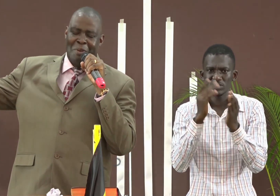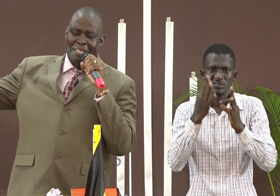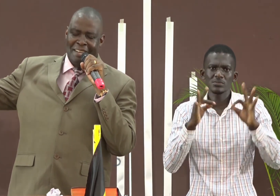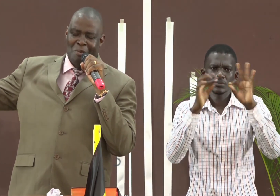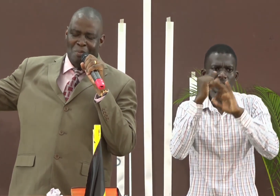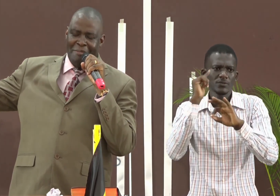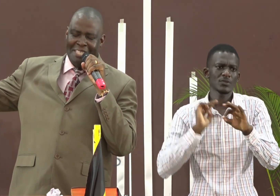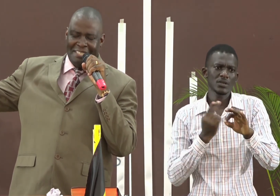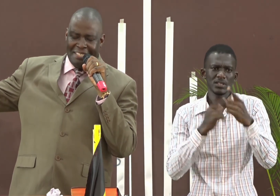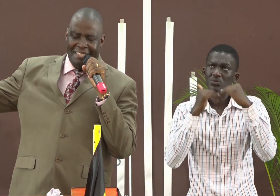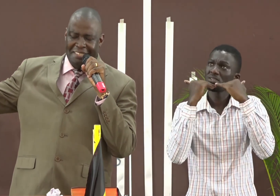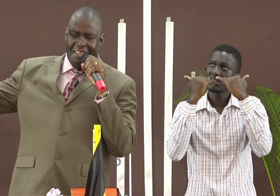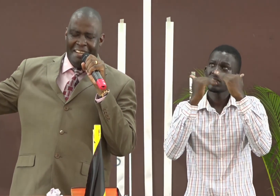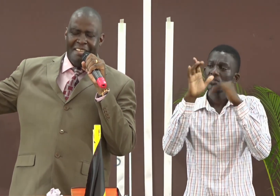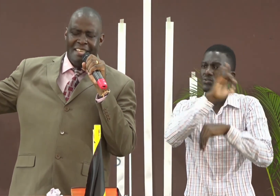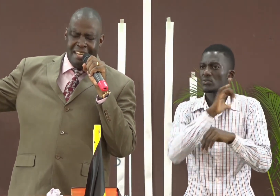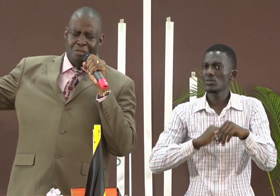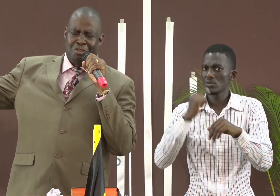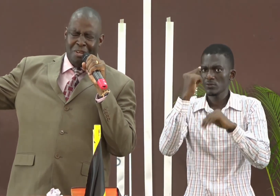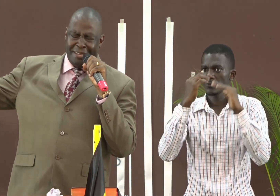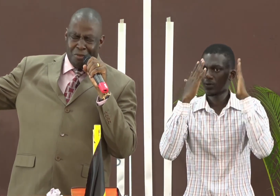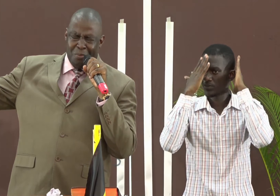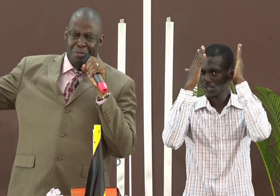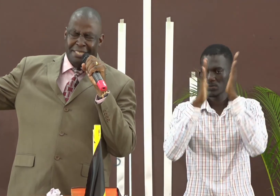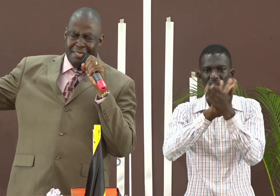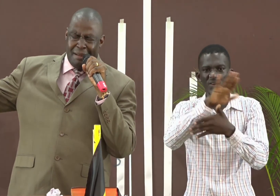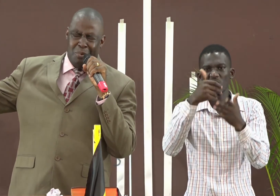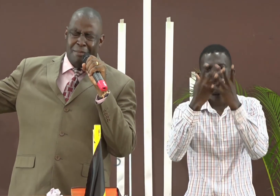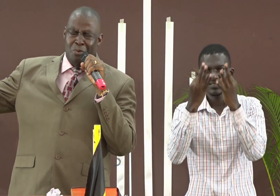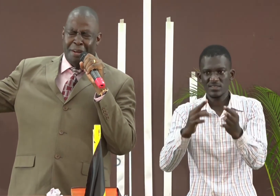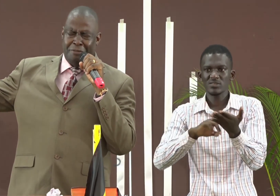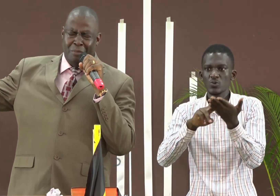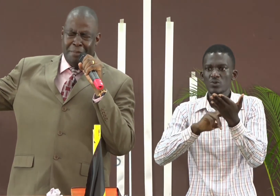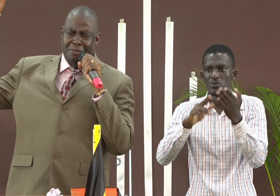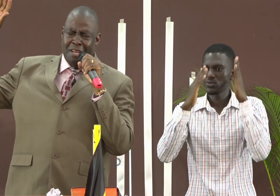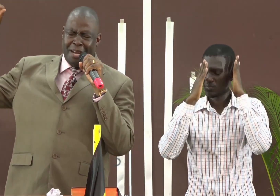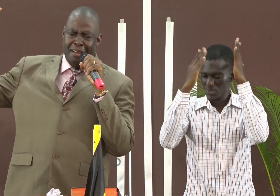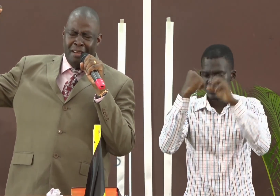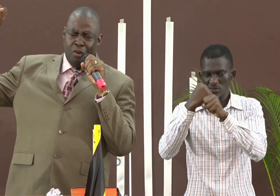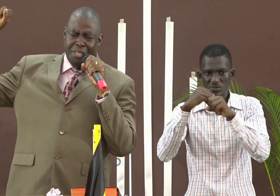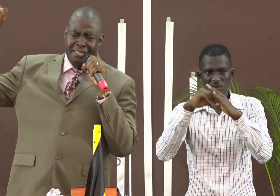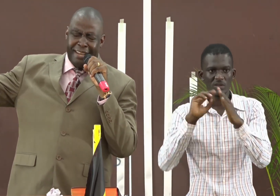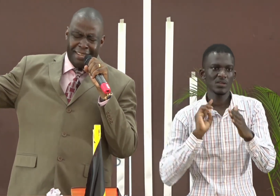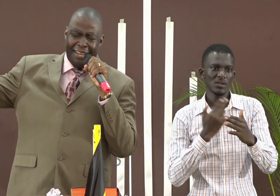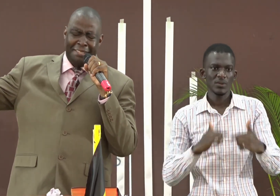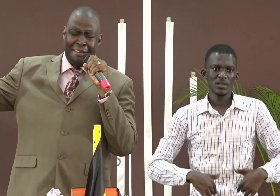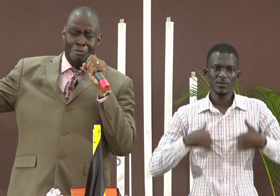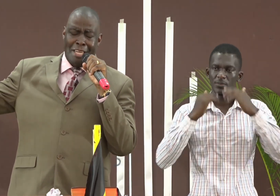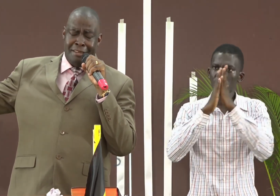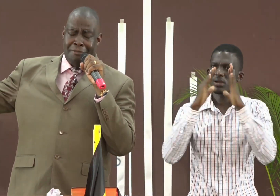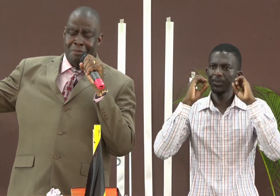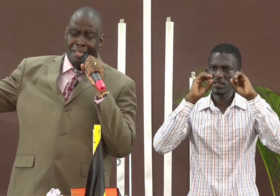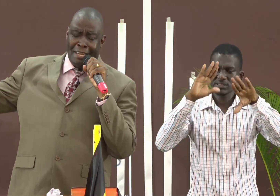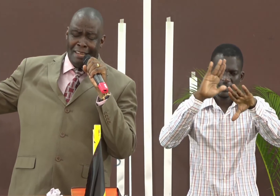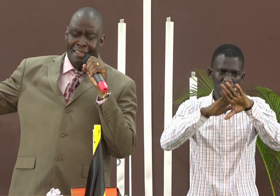mukama tukwebaza kulwa omulabirizi n'ekyo kyonna ky'omukozesa mu bulamu bwaffe. Mukama tusaba omukisa ng'ekkanisa ku